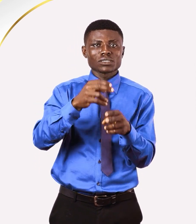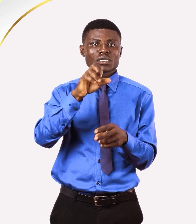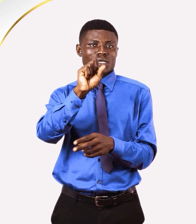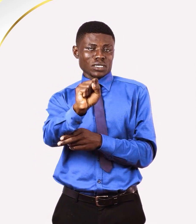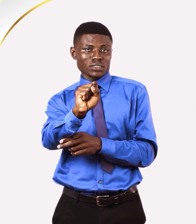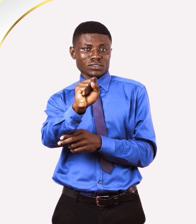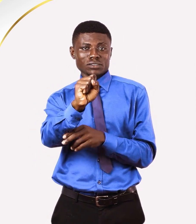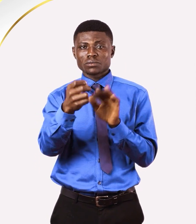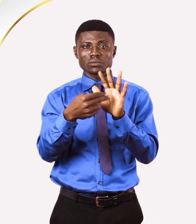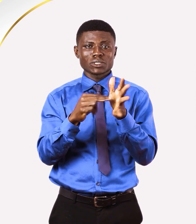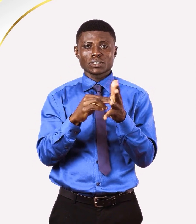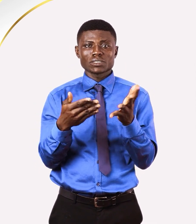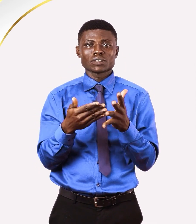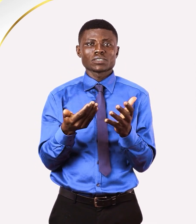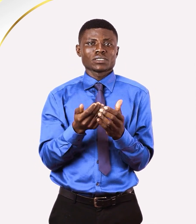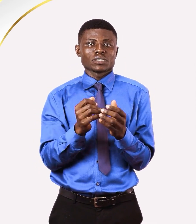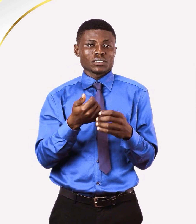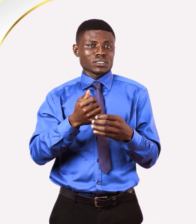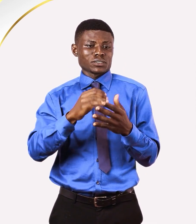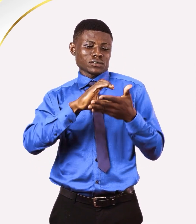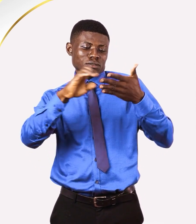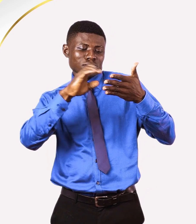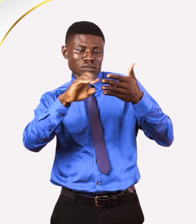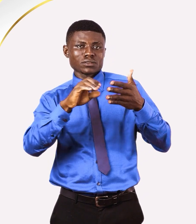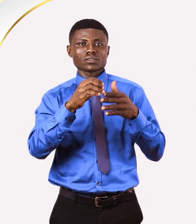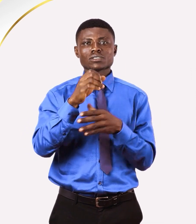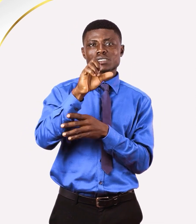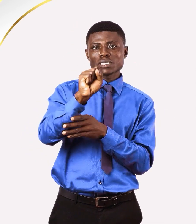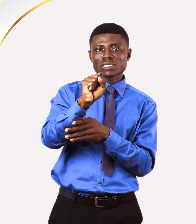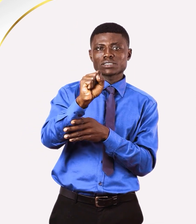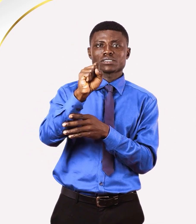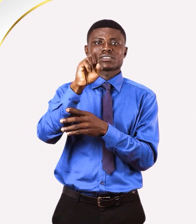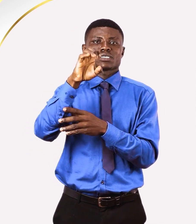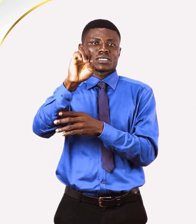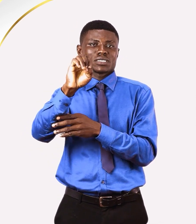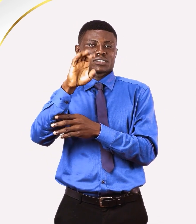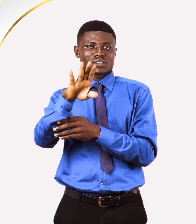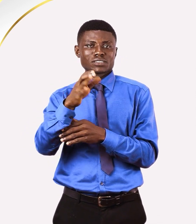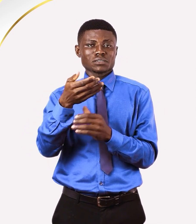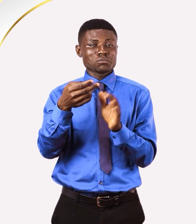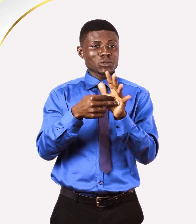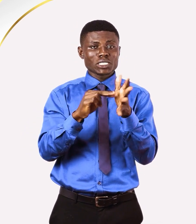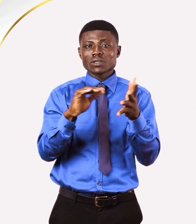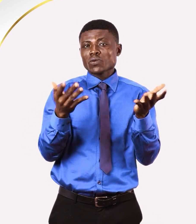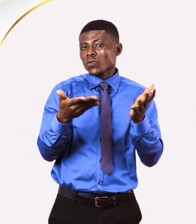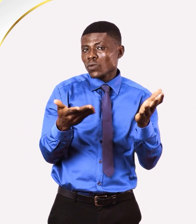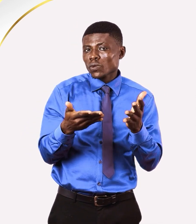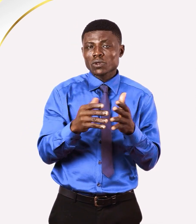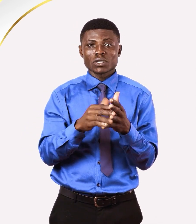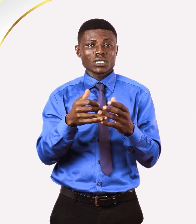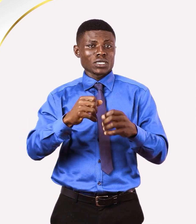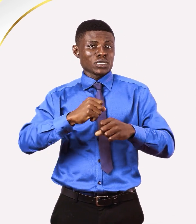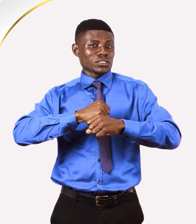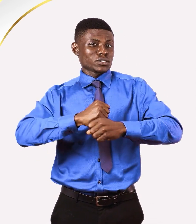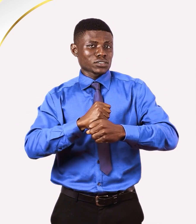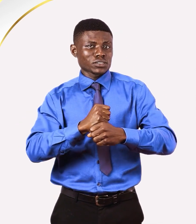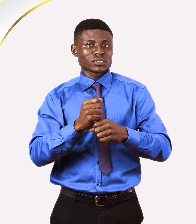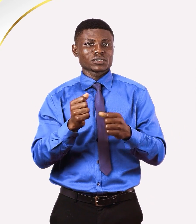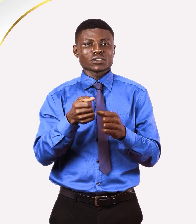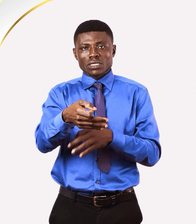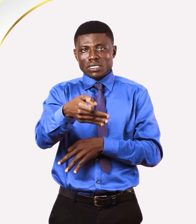Acronym S. Literal translation. Section. Acronym SEC. Literal